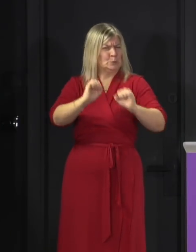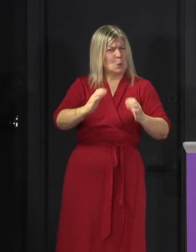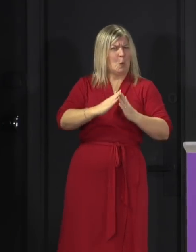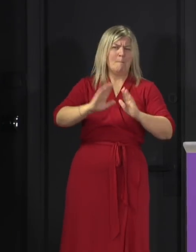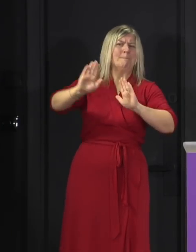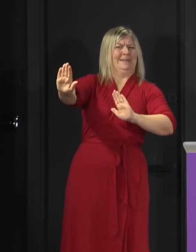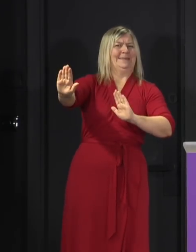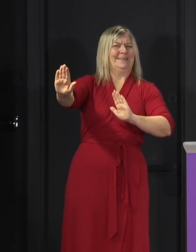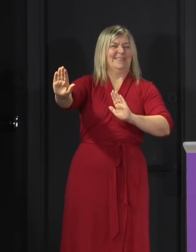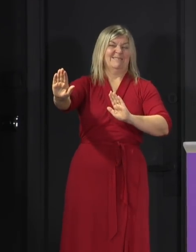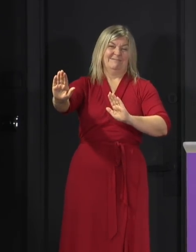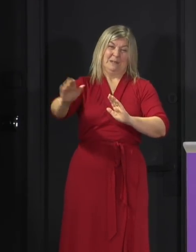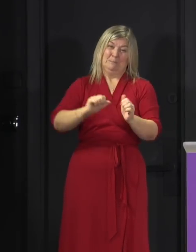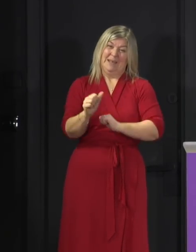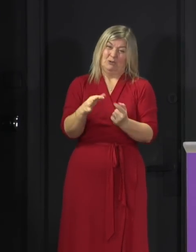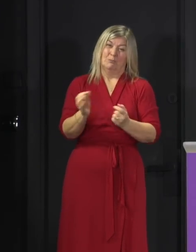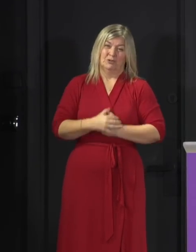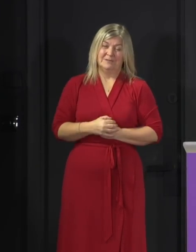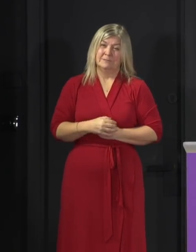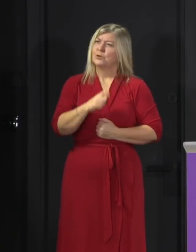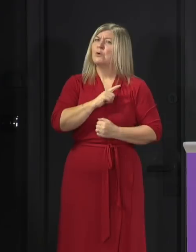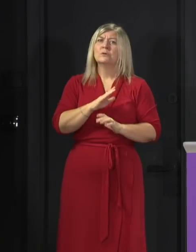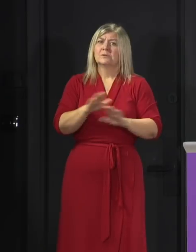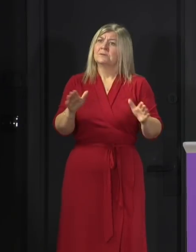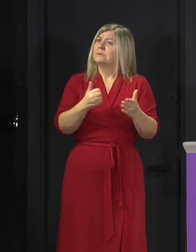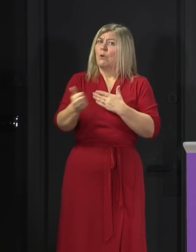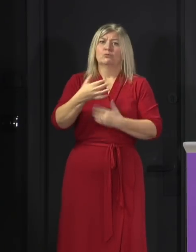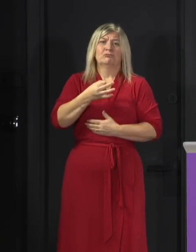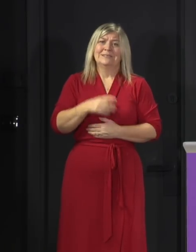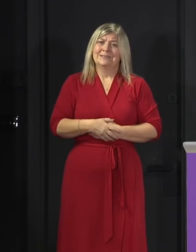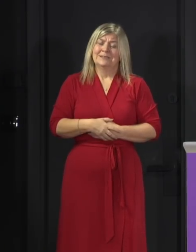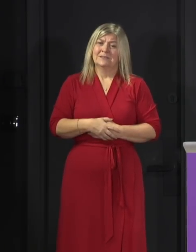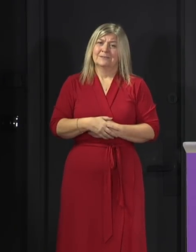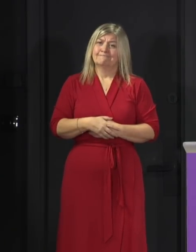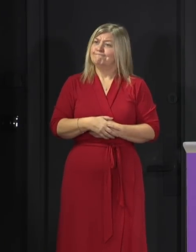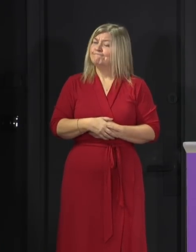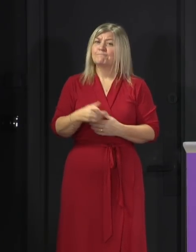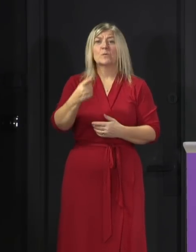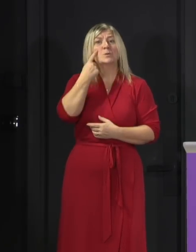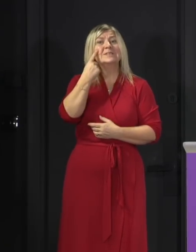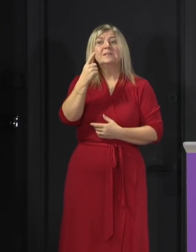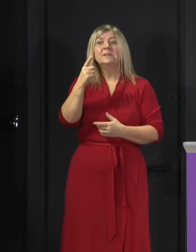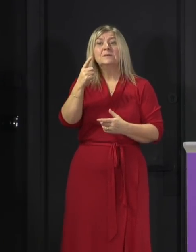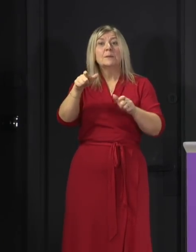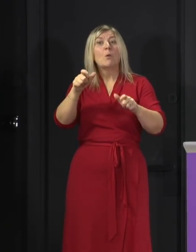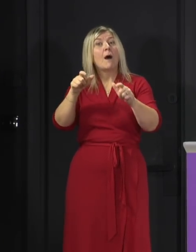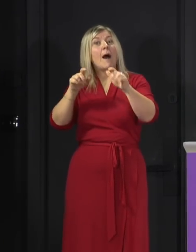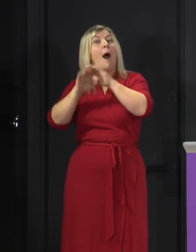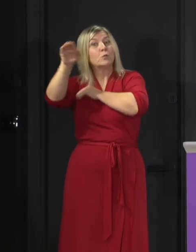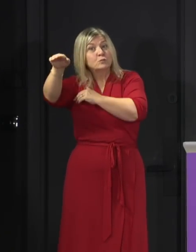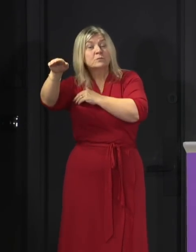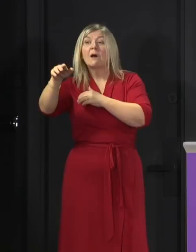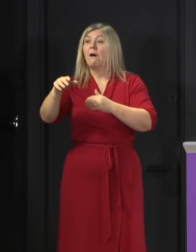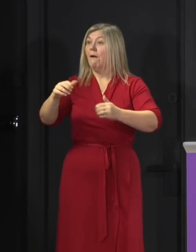no risk-free way of interacting with other households. Certainly, if you see other households outdoors rather than indoors, that